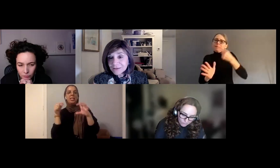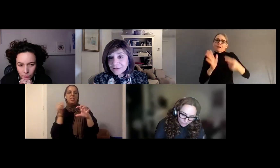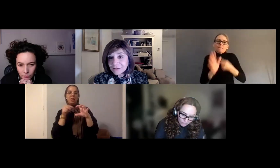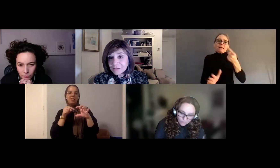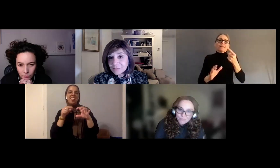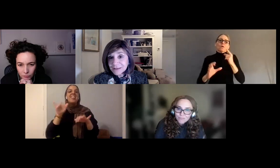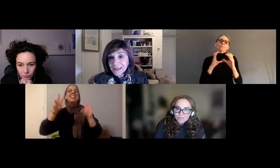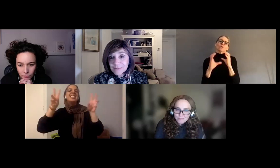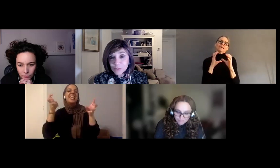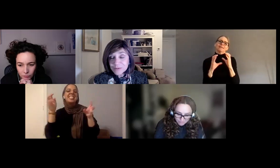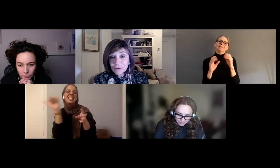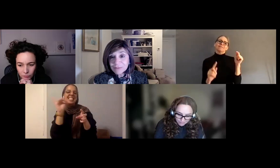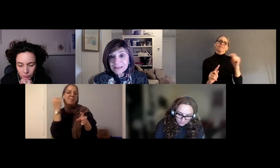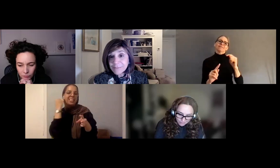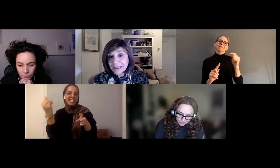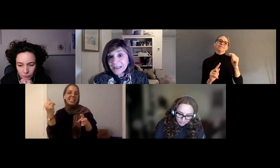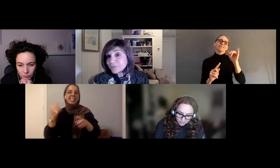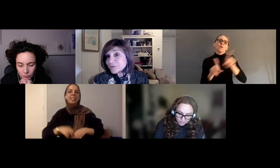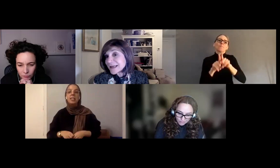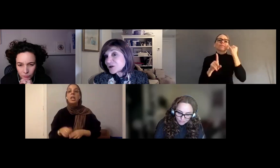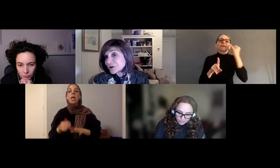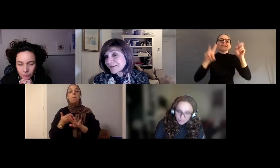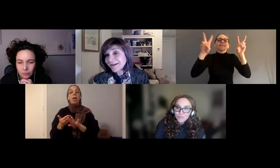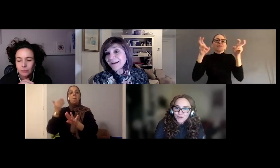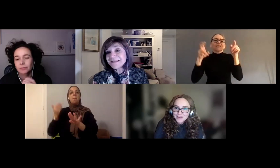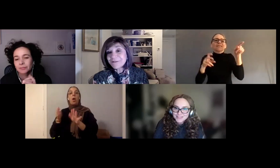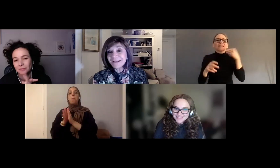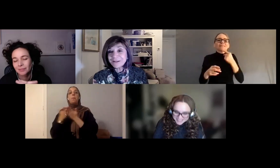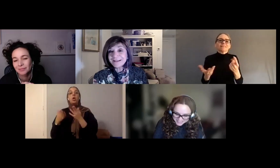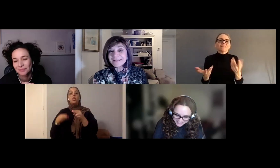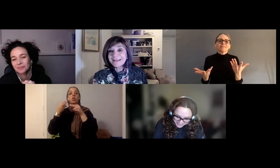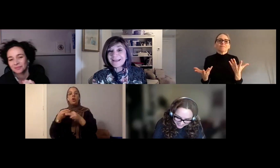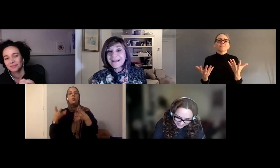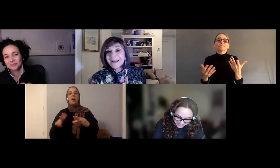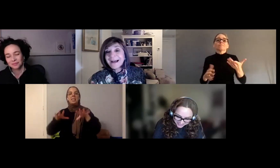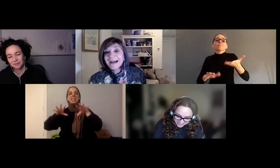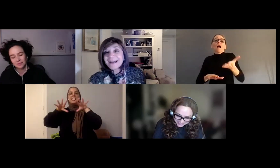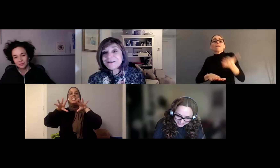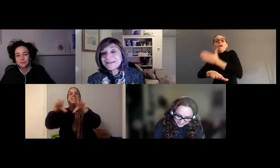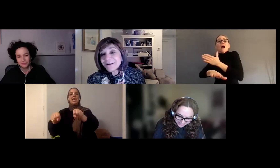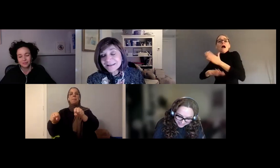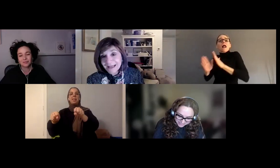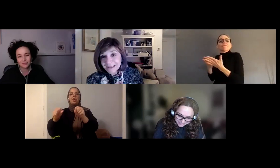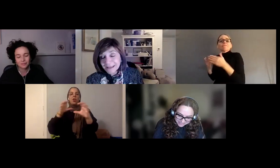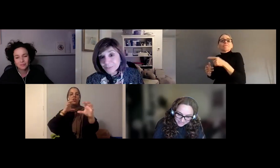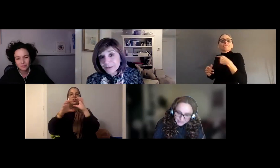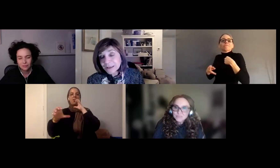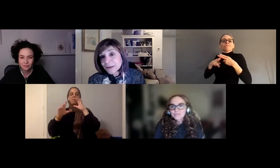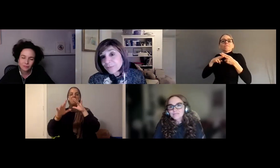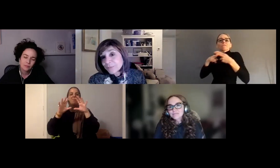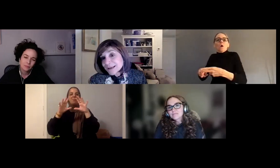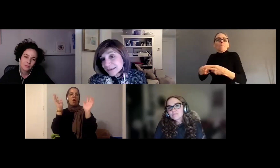talking. My last book was called Reclaiming Conversation, so I couldn't call it that again.